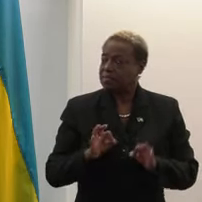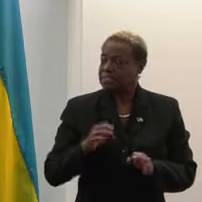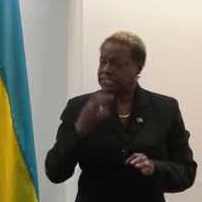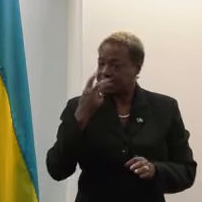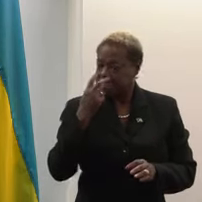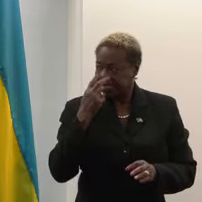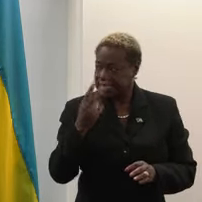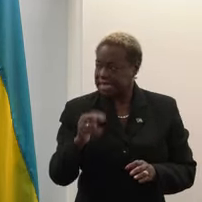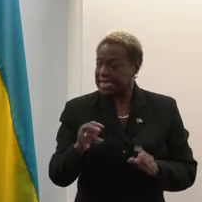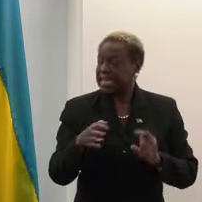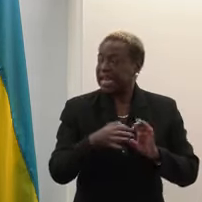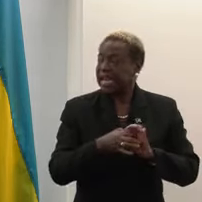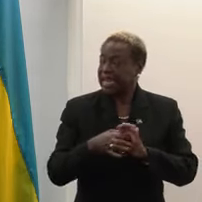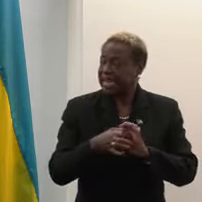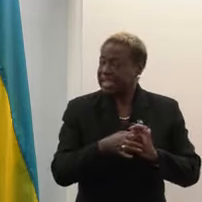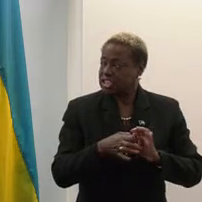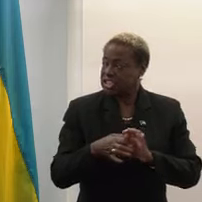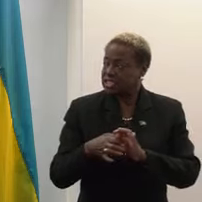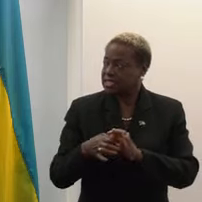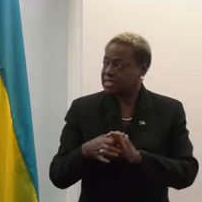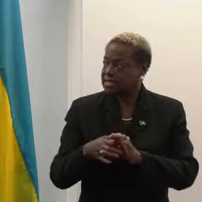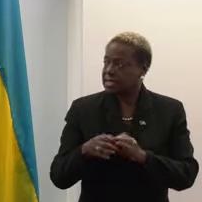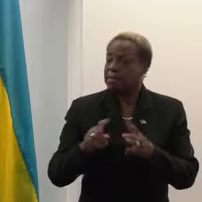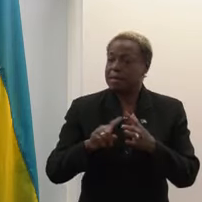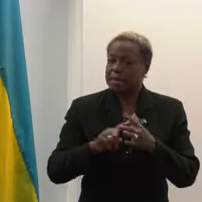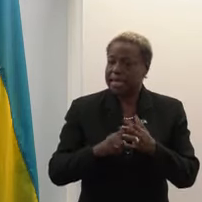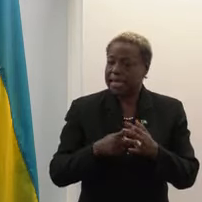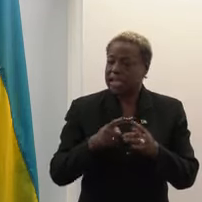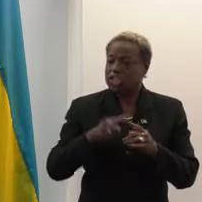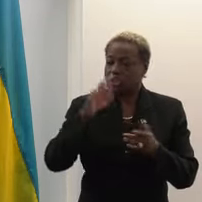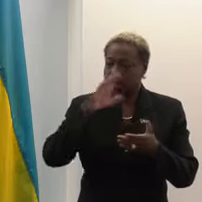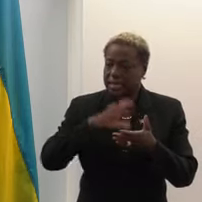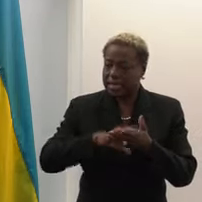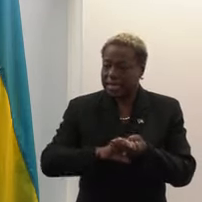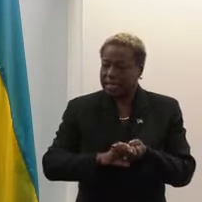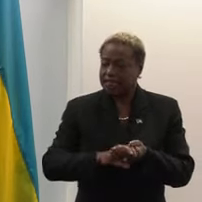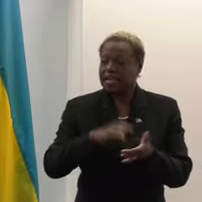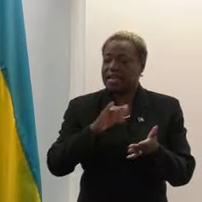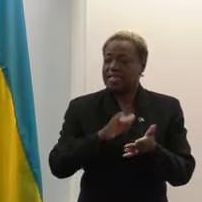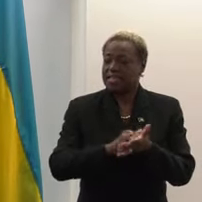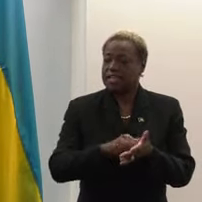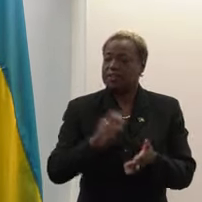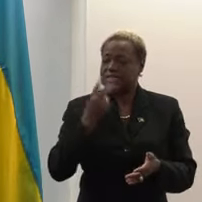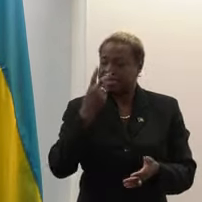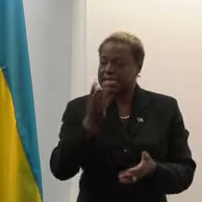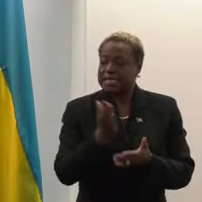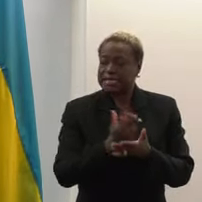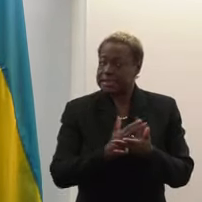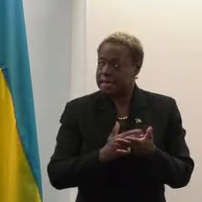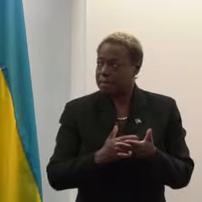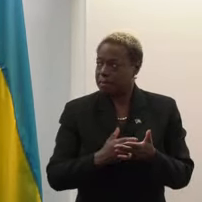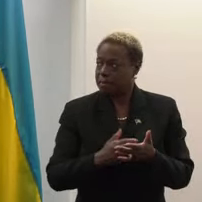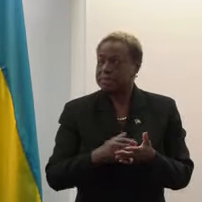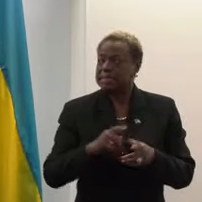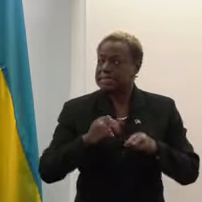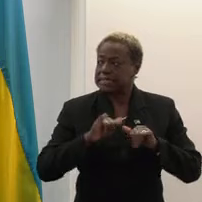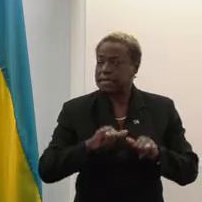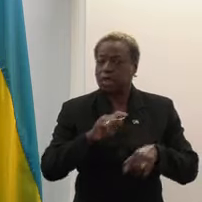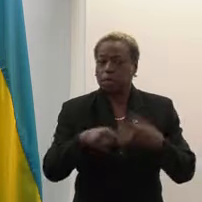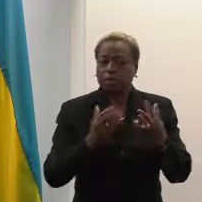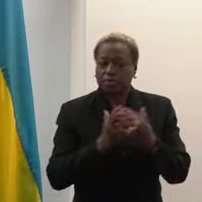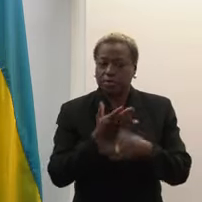linkages, we are beginning to believe that we are seeing some linkages, but we're still going through the